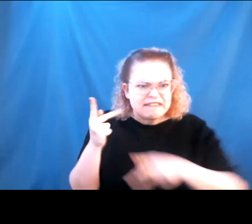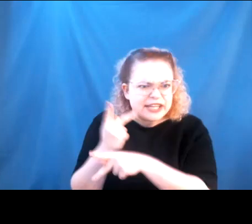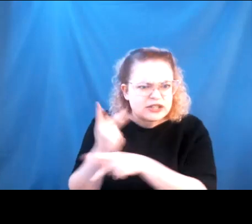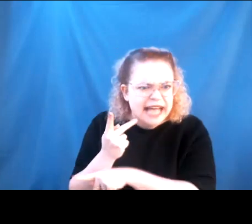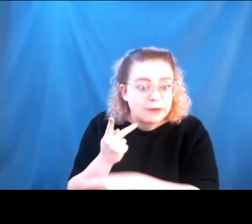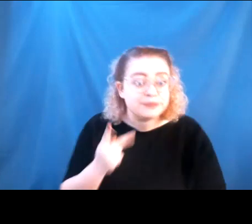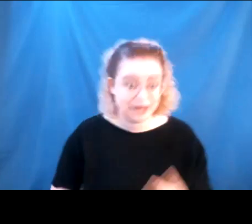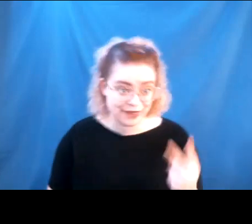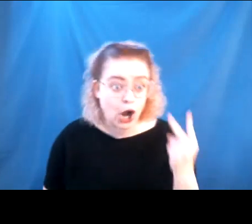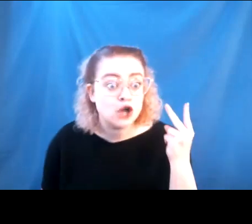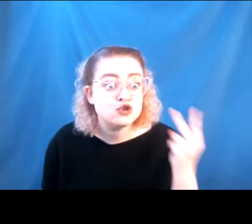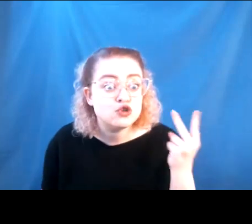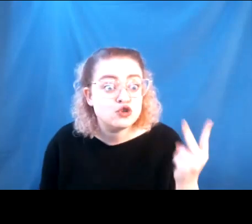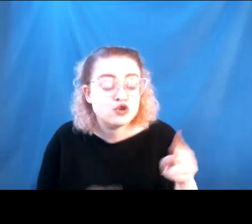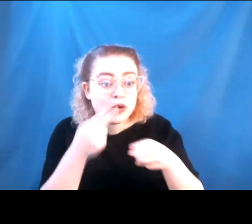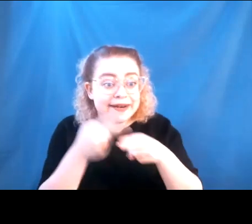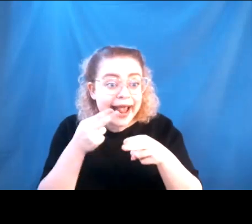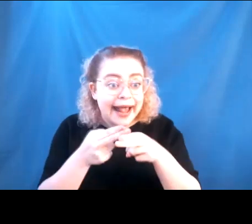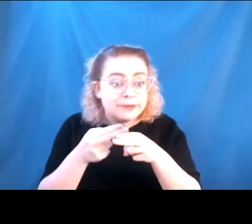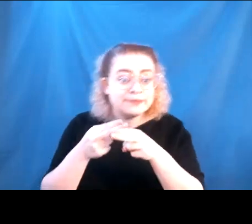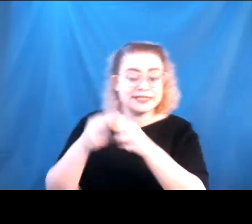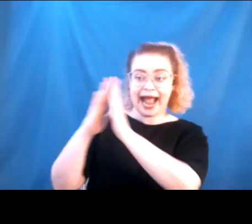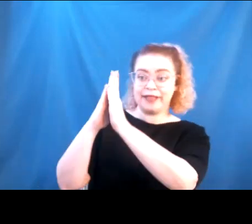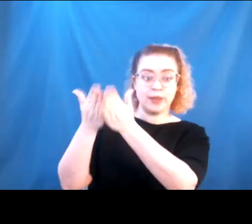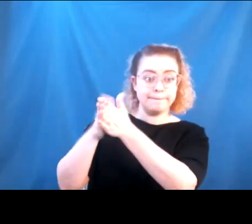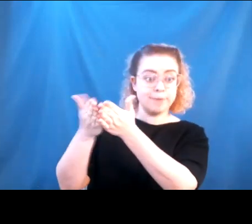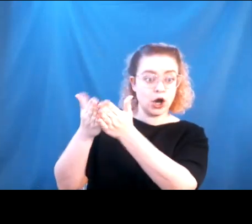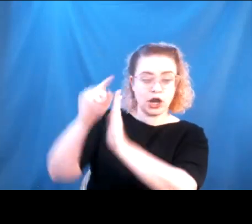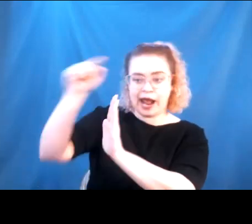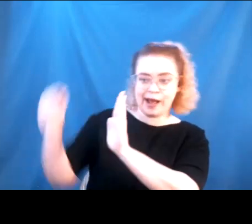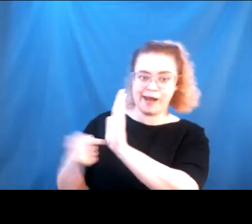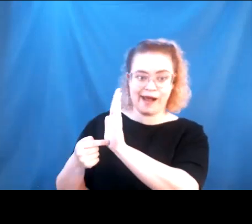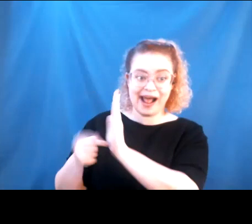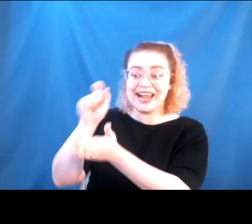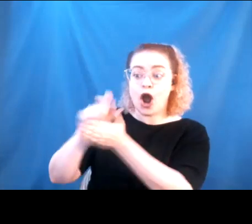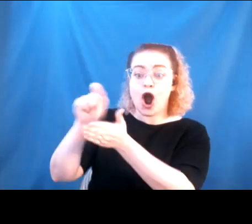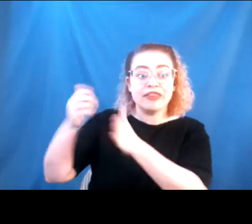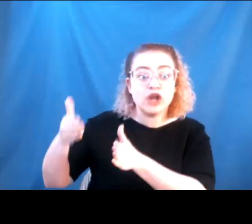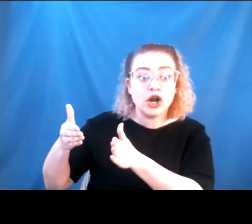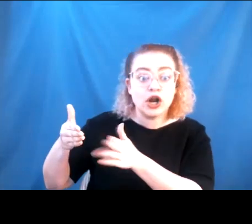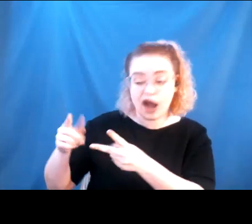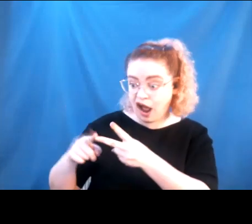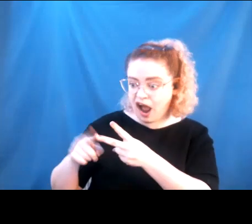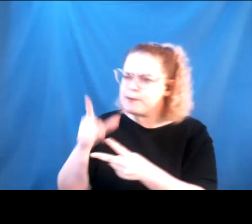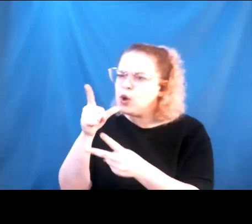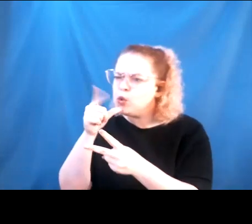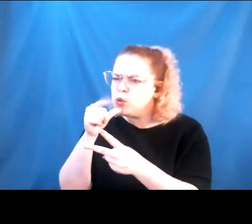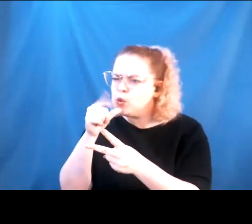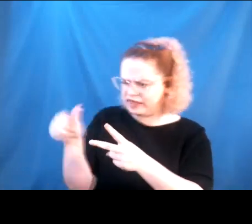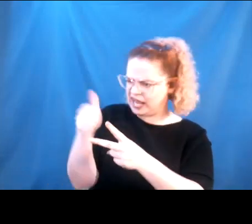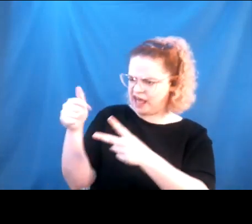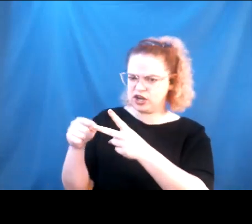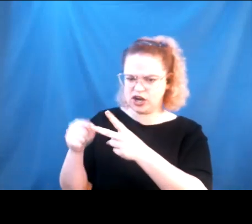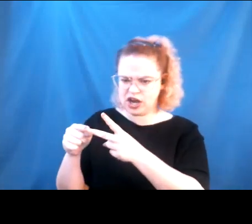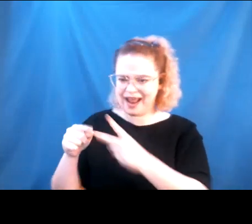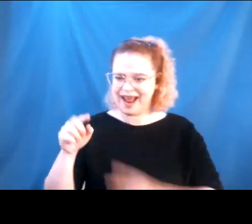names down here at the bottom of this book, and I'm the author. But there's this other wonderful name here, Nathalia